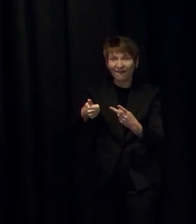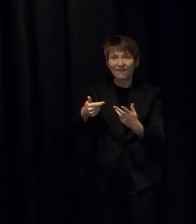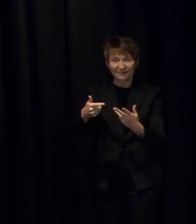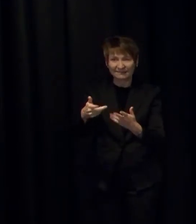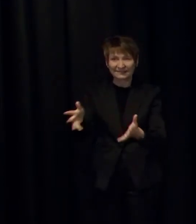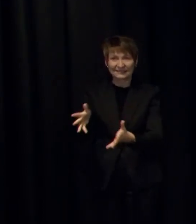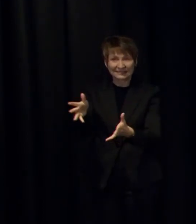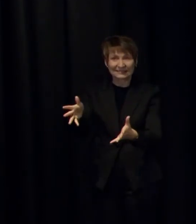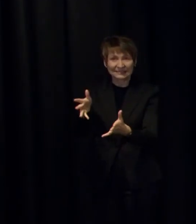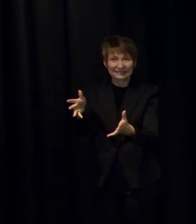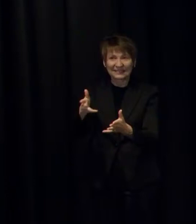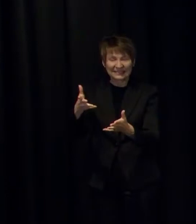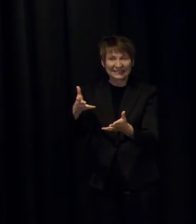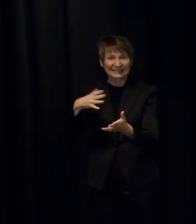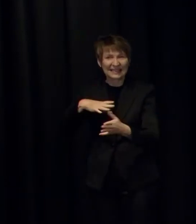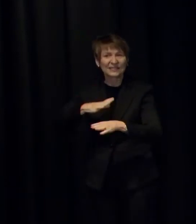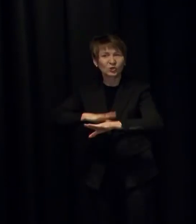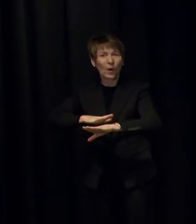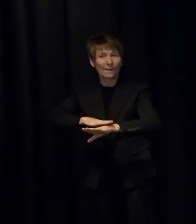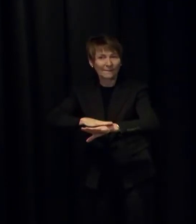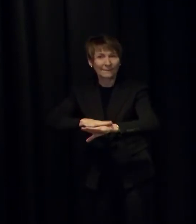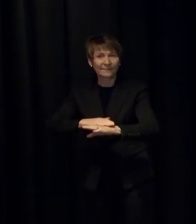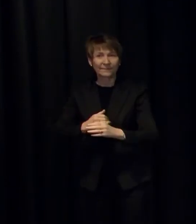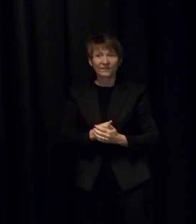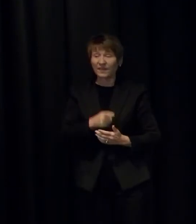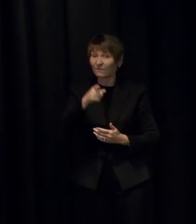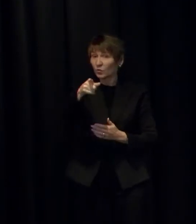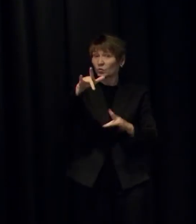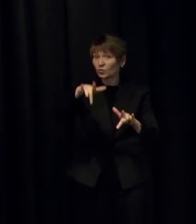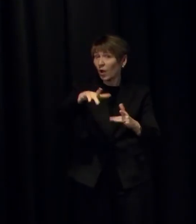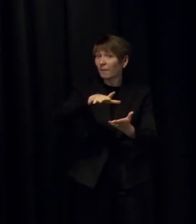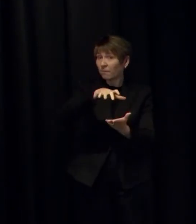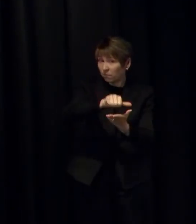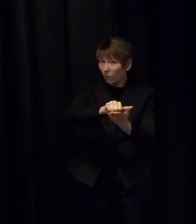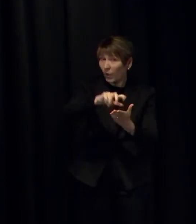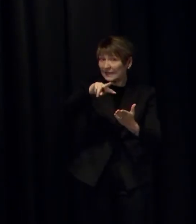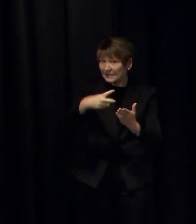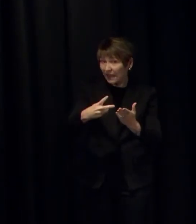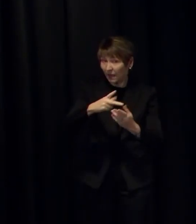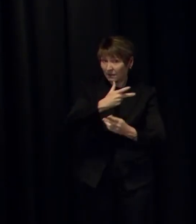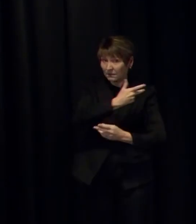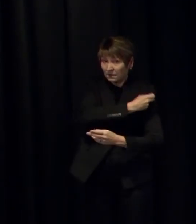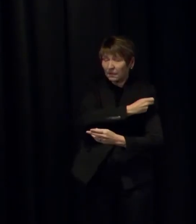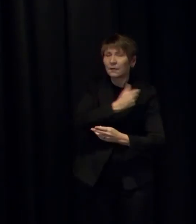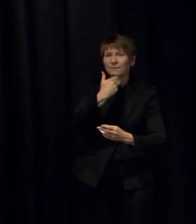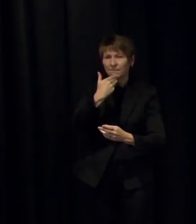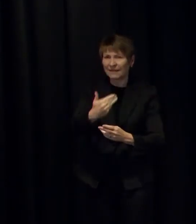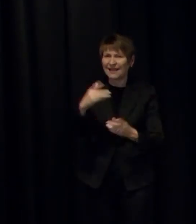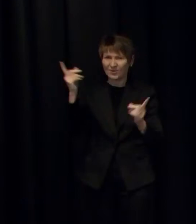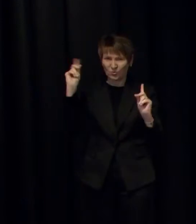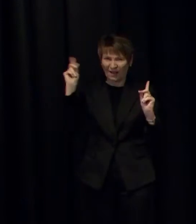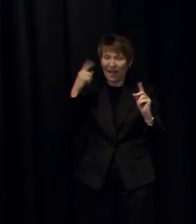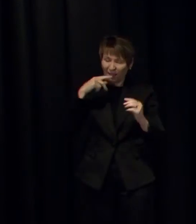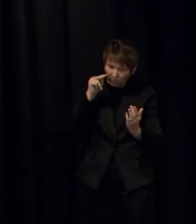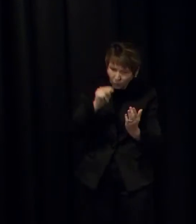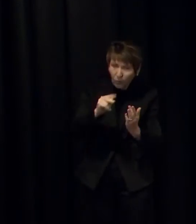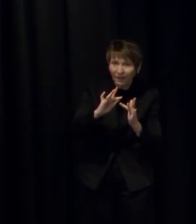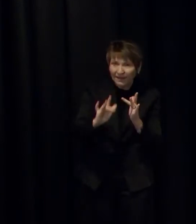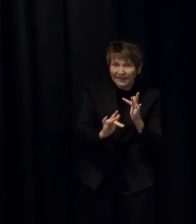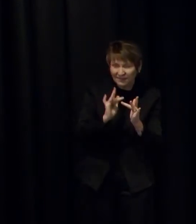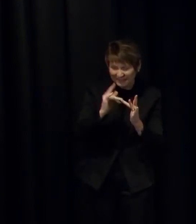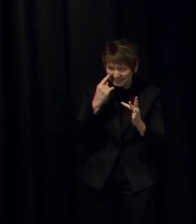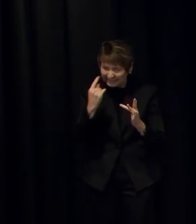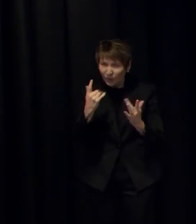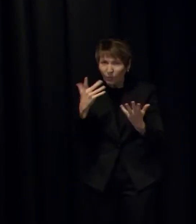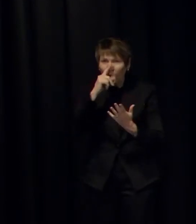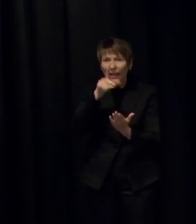higher coverage. So if you haven't booked your second dose, please book in today, and it'll help us to open up as we hit those